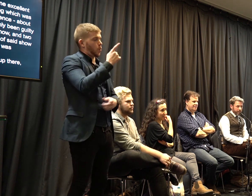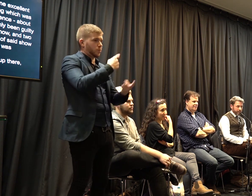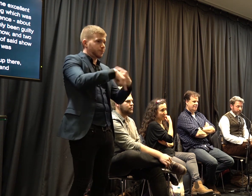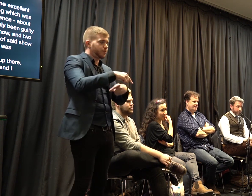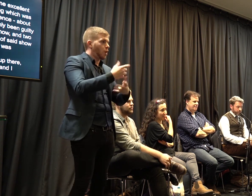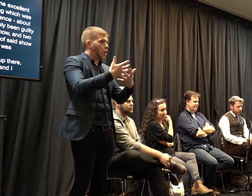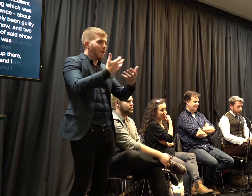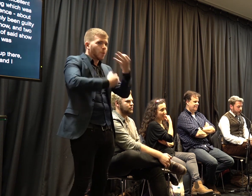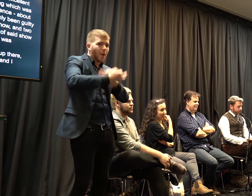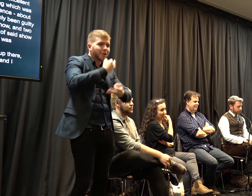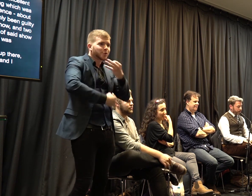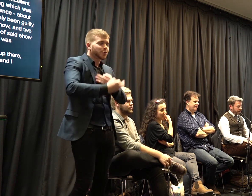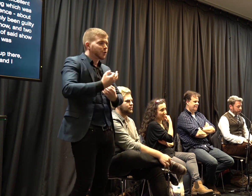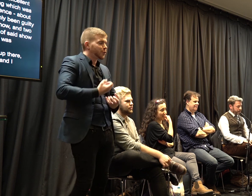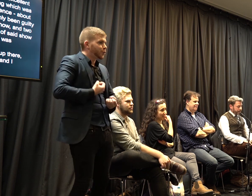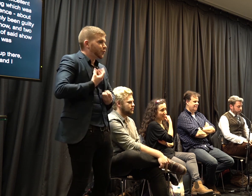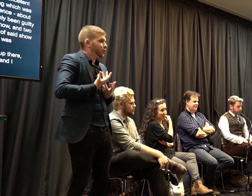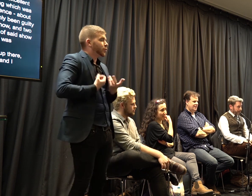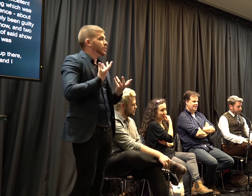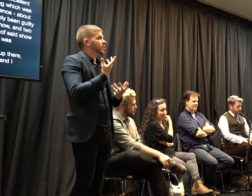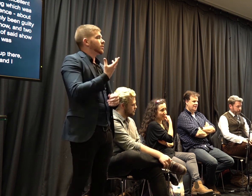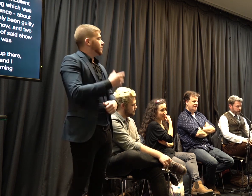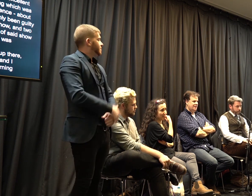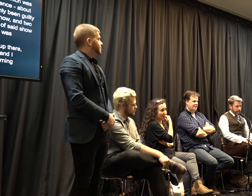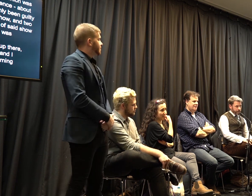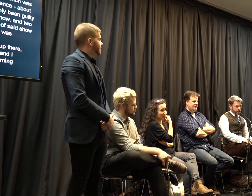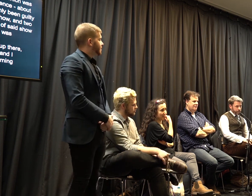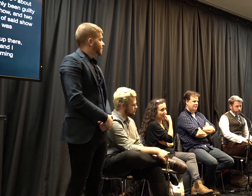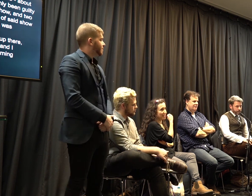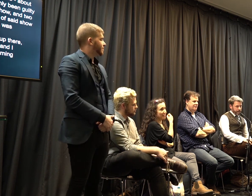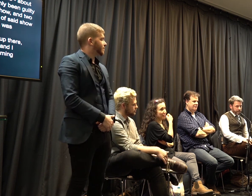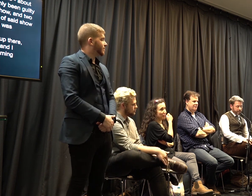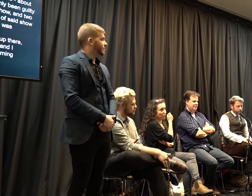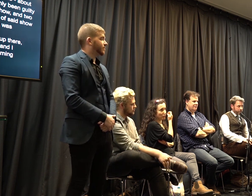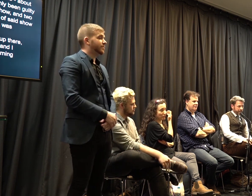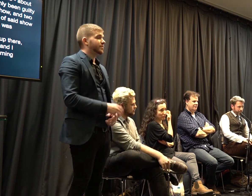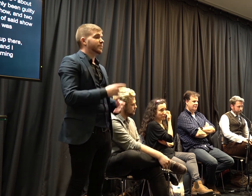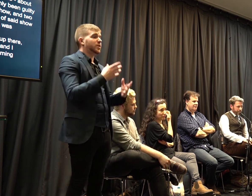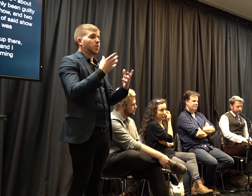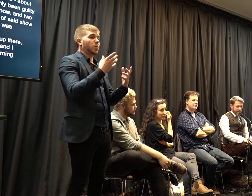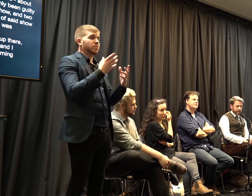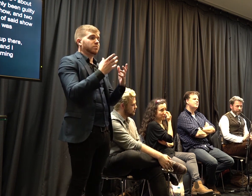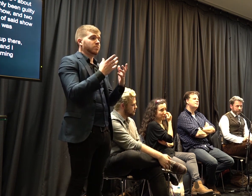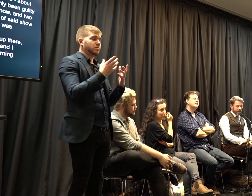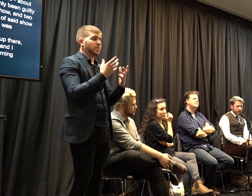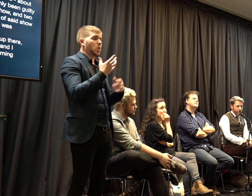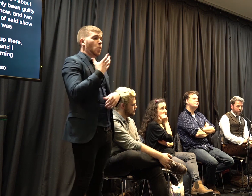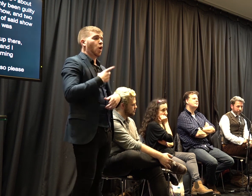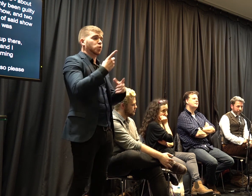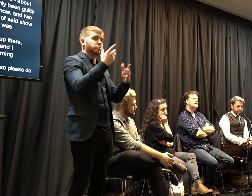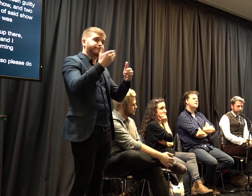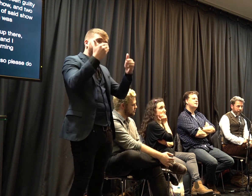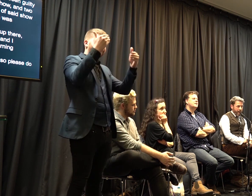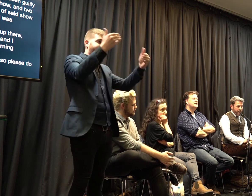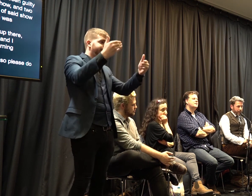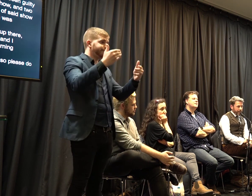questions burning inside them, which is why I always like a call to action. So please do take this forward, as people in business meetings